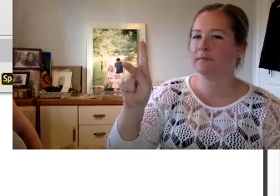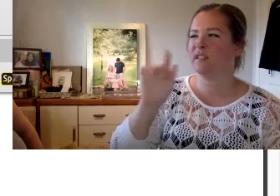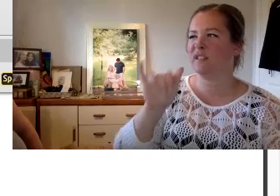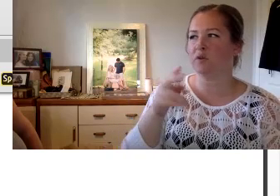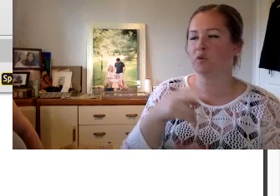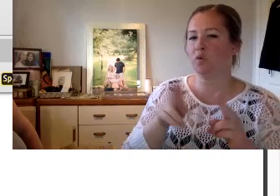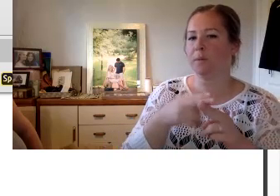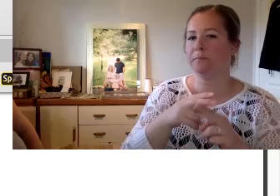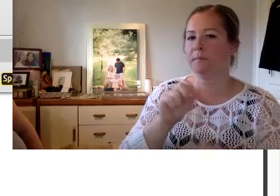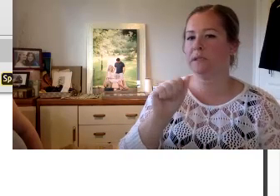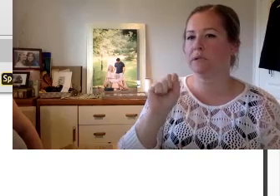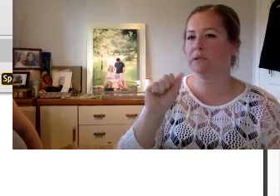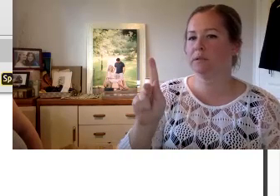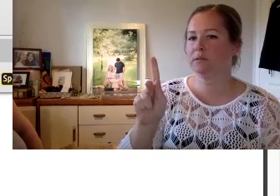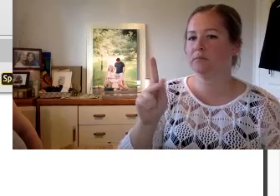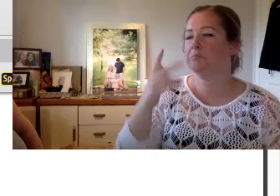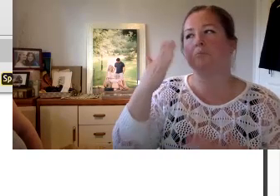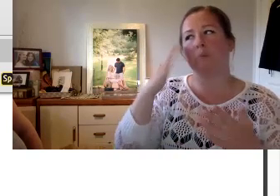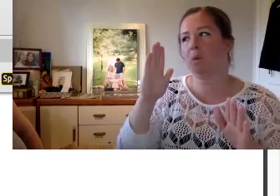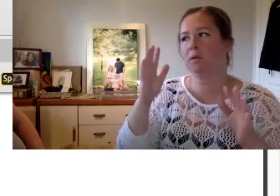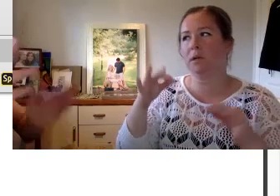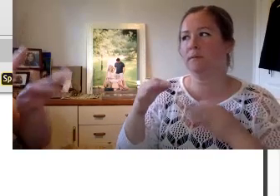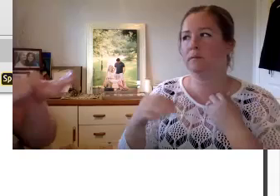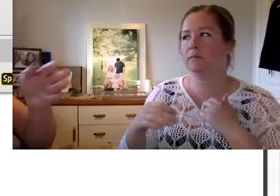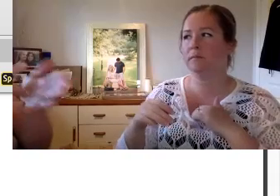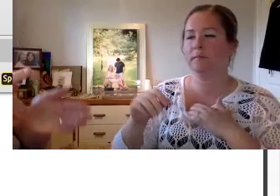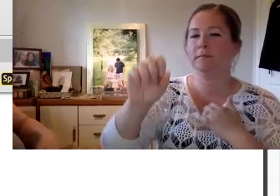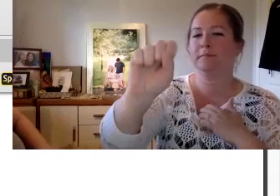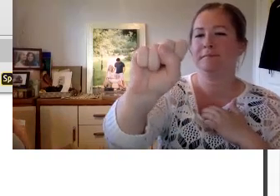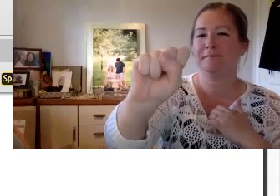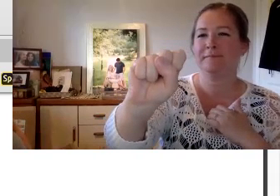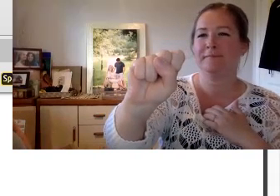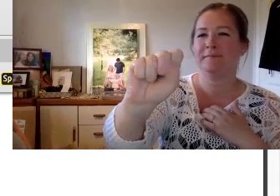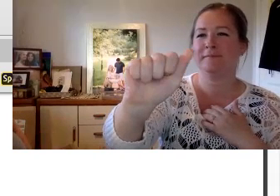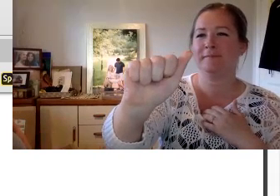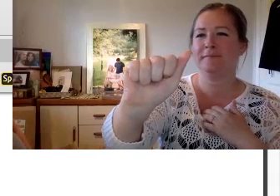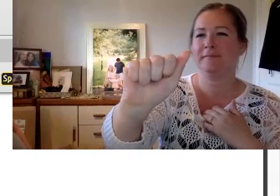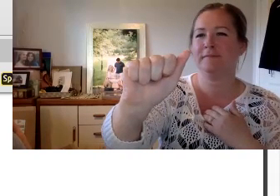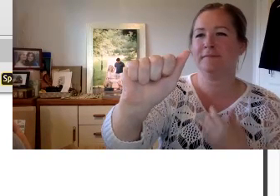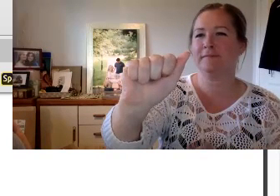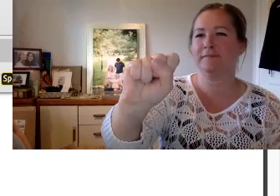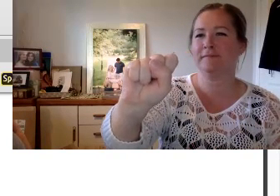SASK, short form. Saskatchewan. That's short. SAK. Do it again.